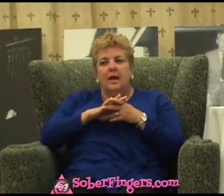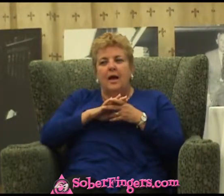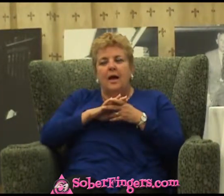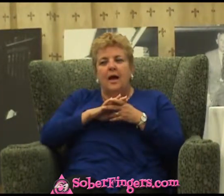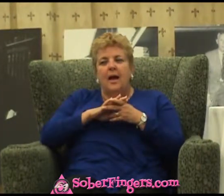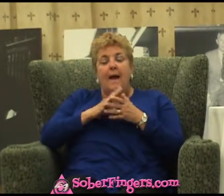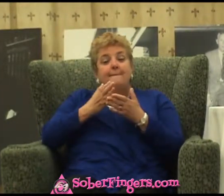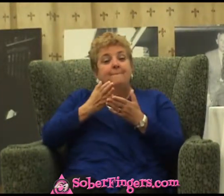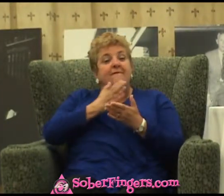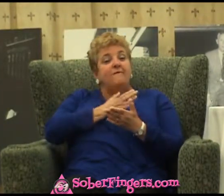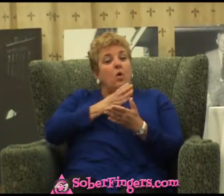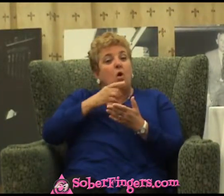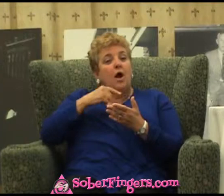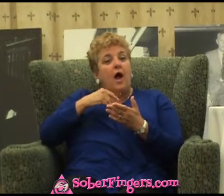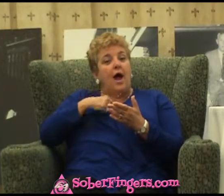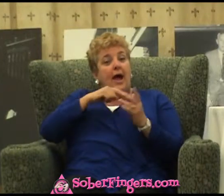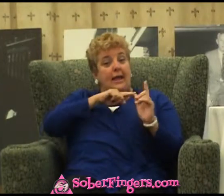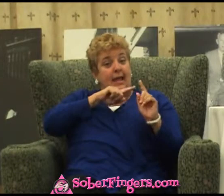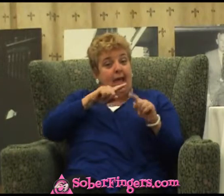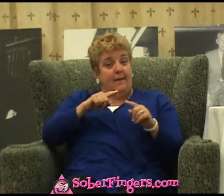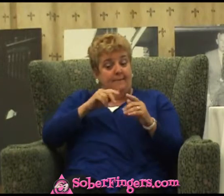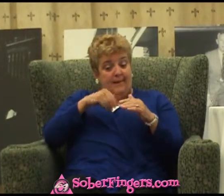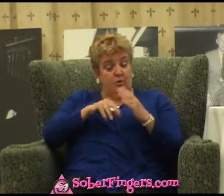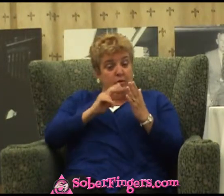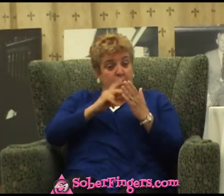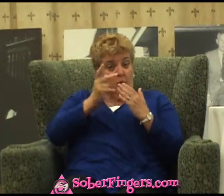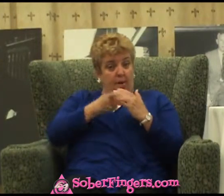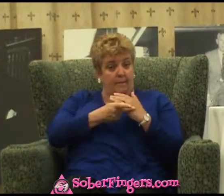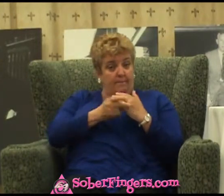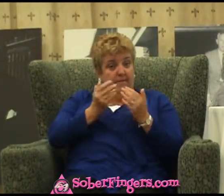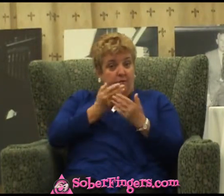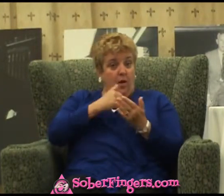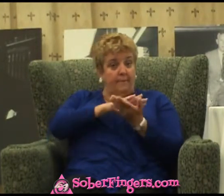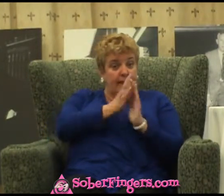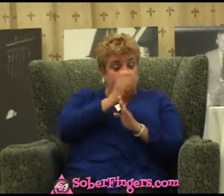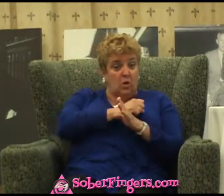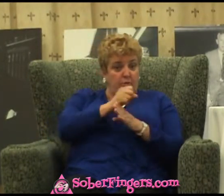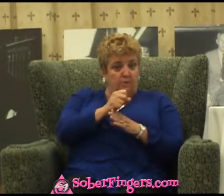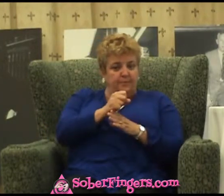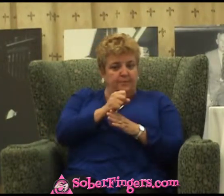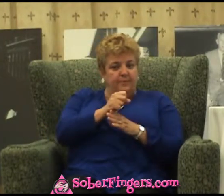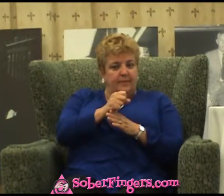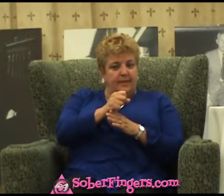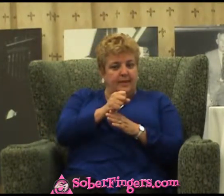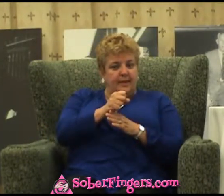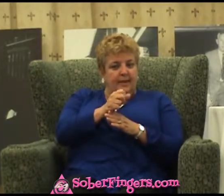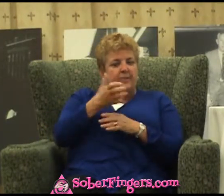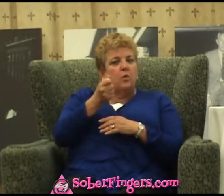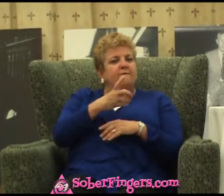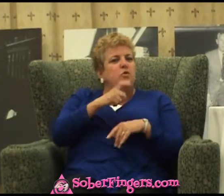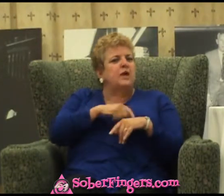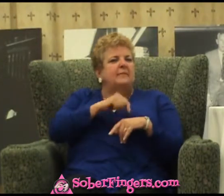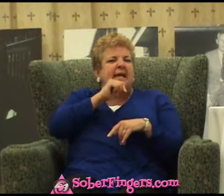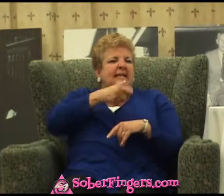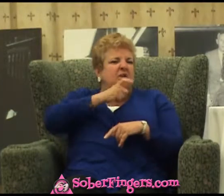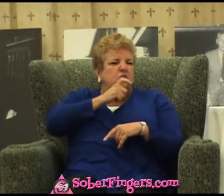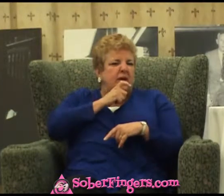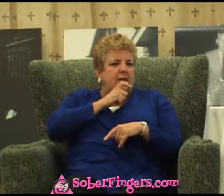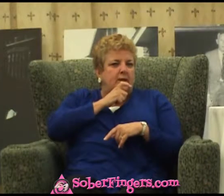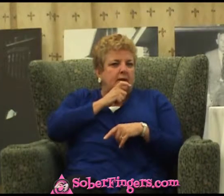Before I came to the program and got sober, there were a couple of times I did not drink. Now, maybe a few of you have done that. You